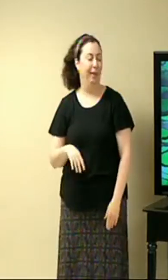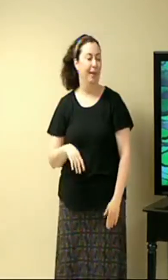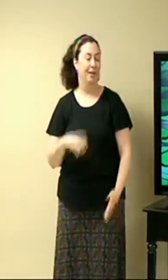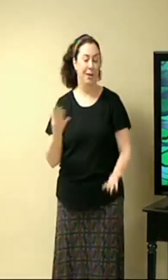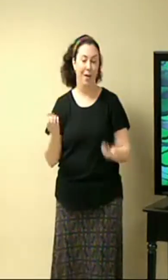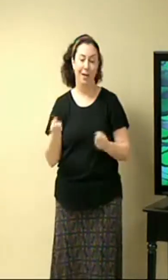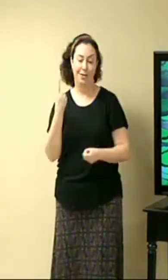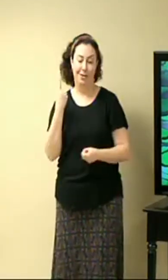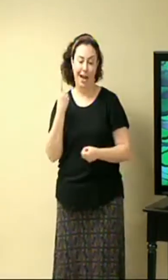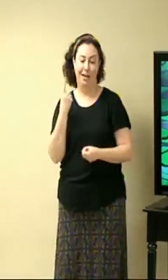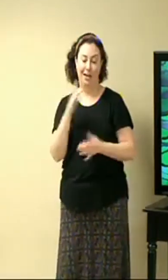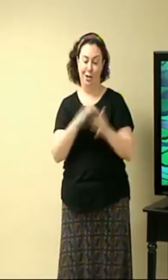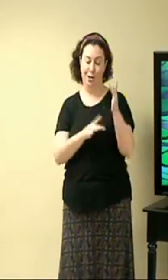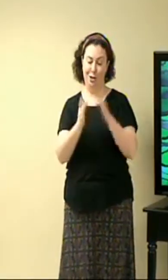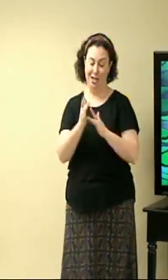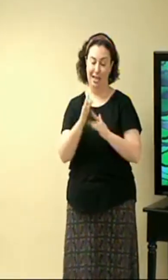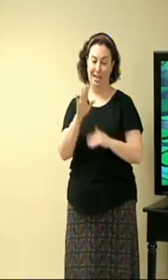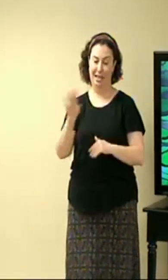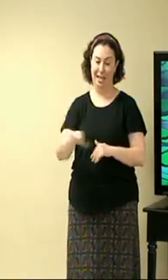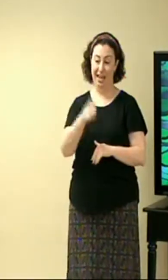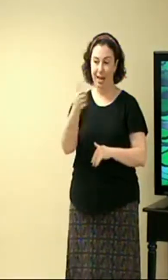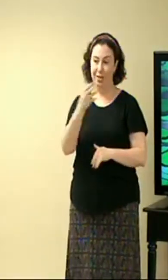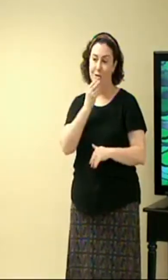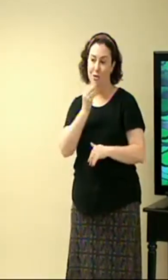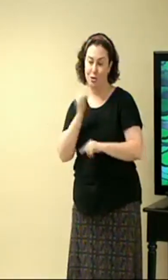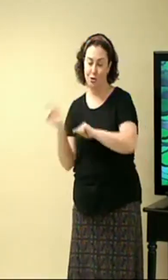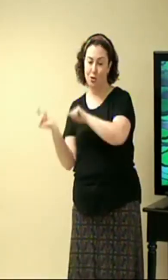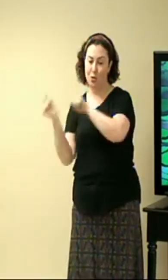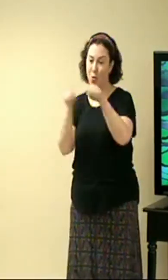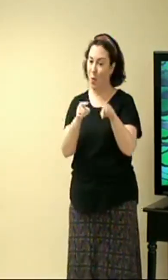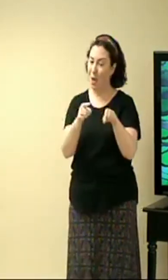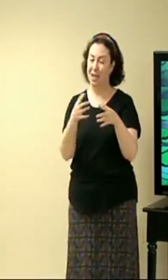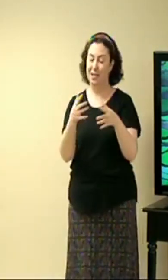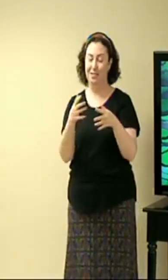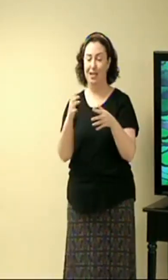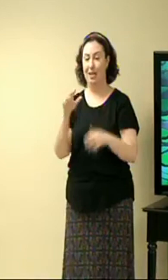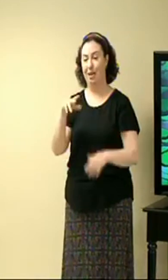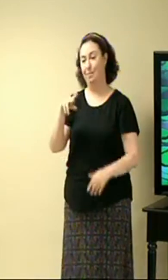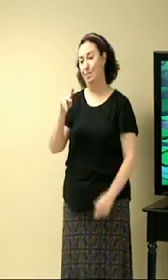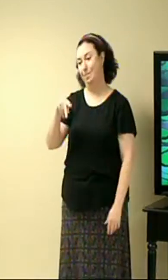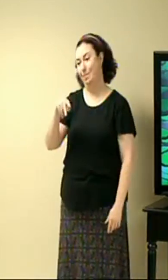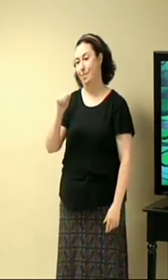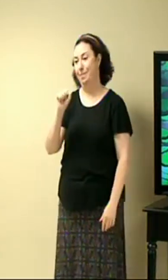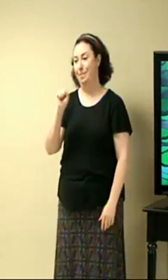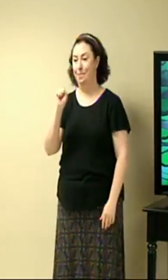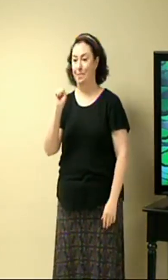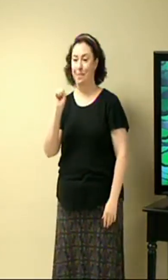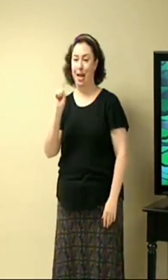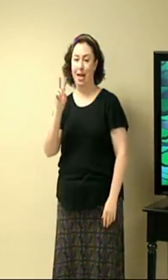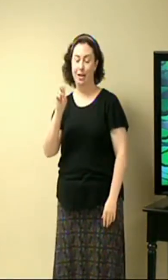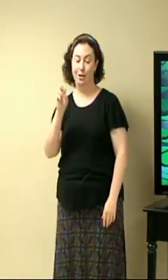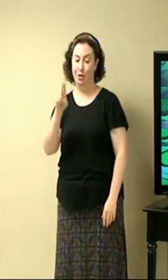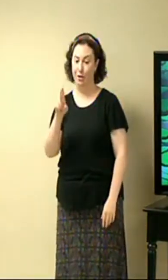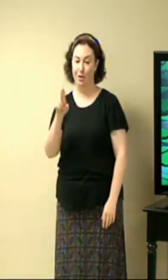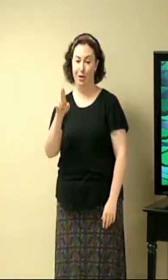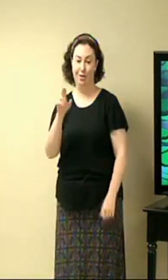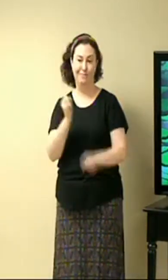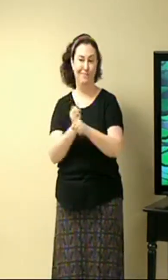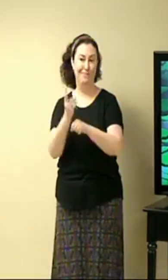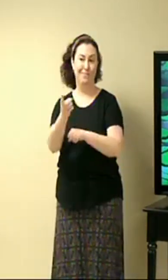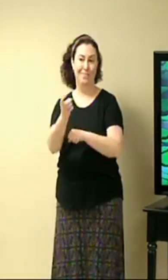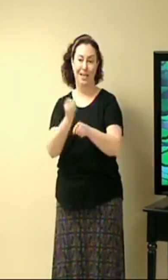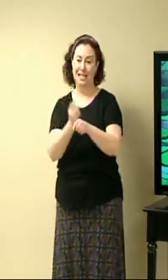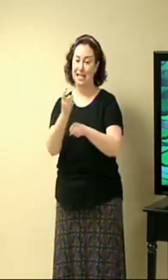to the Passover, this is something that happened year after year after year. They would have just assumed that people selling animals and